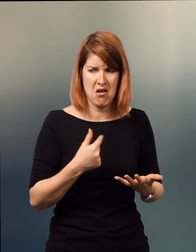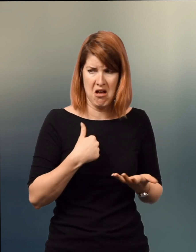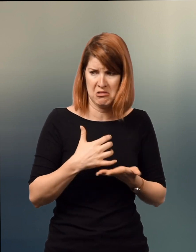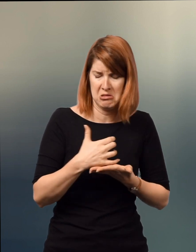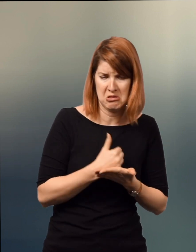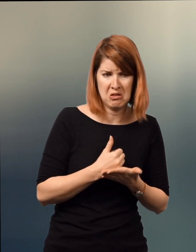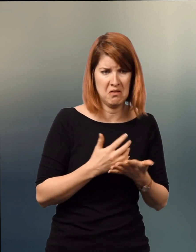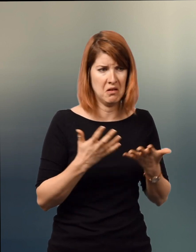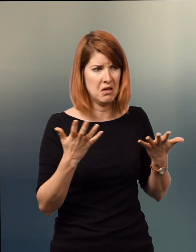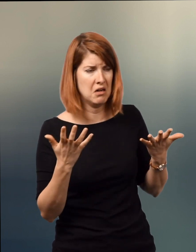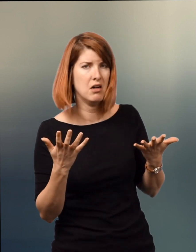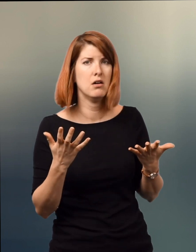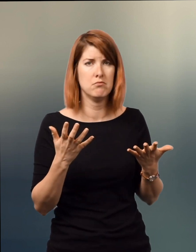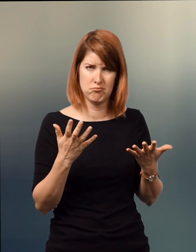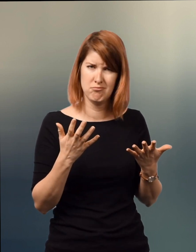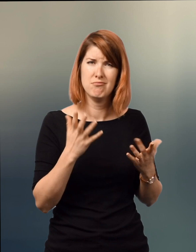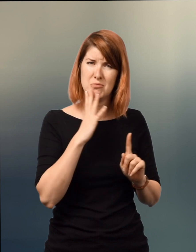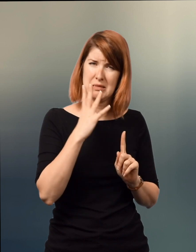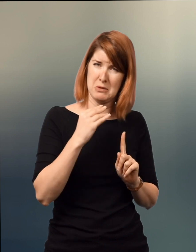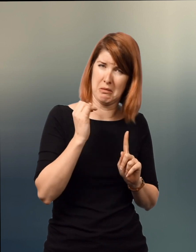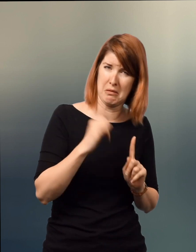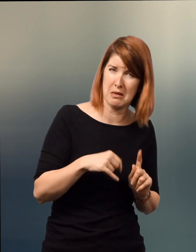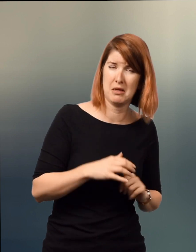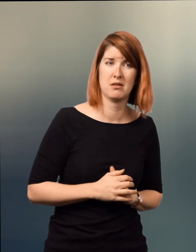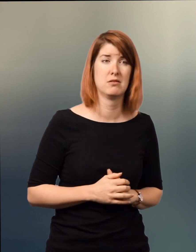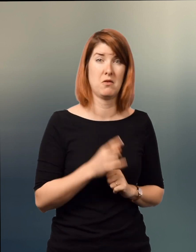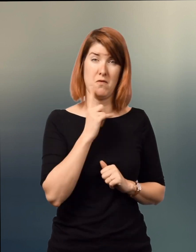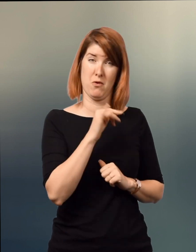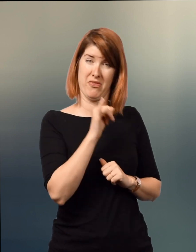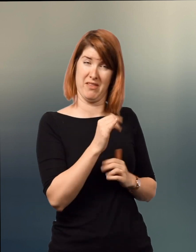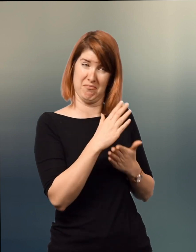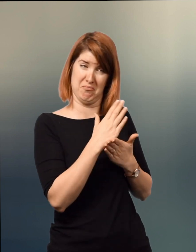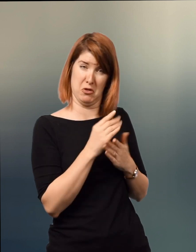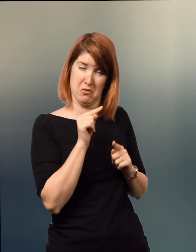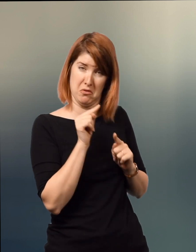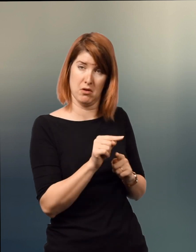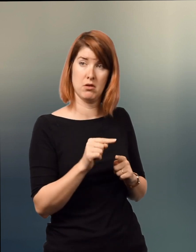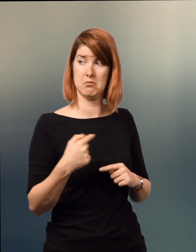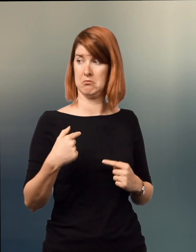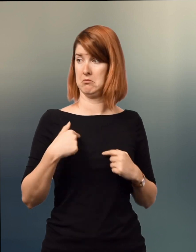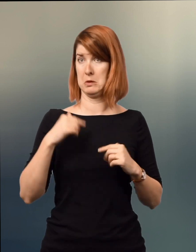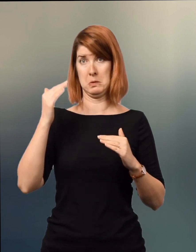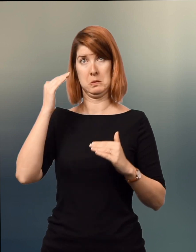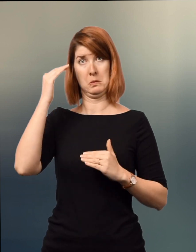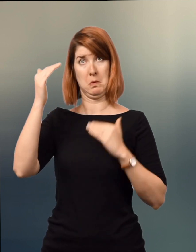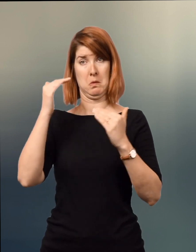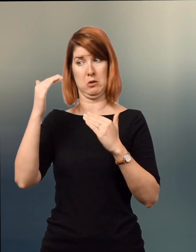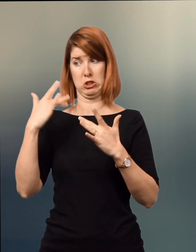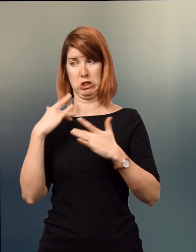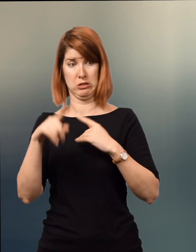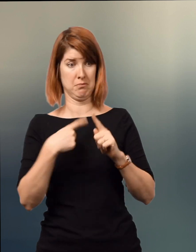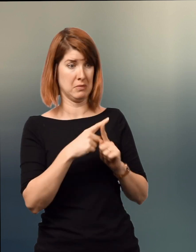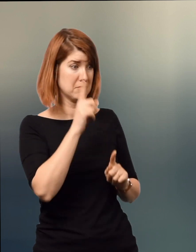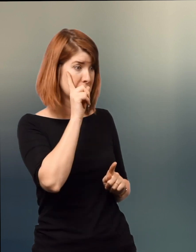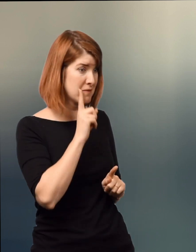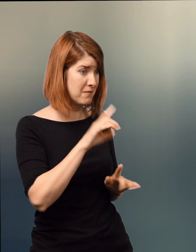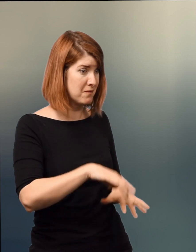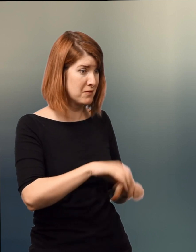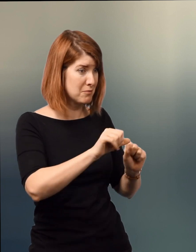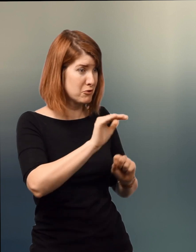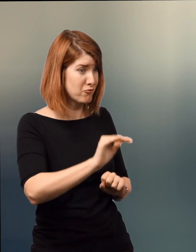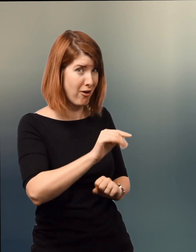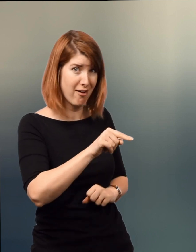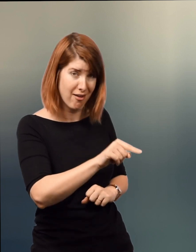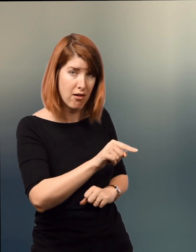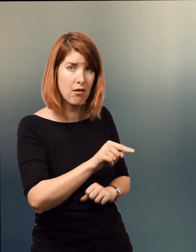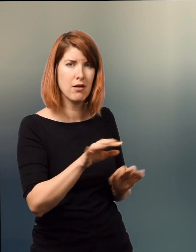it, or at least they deserved it. So in conclusion of this section, as an adult concerned about the